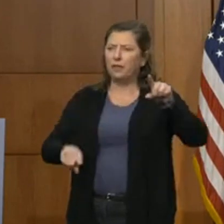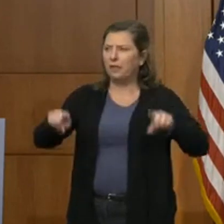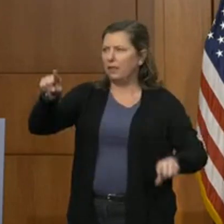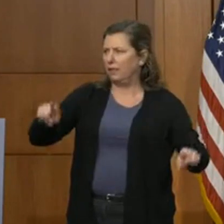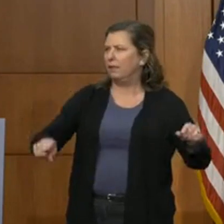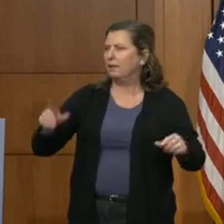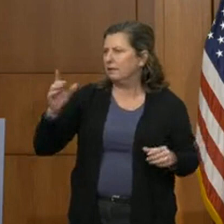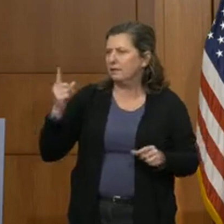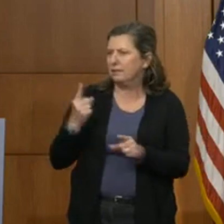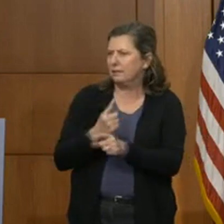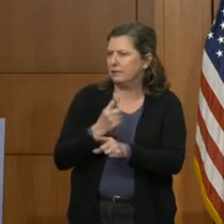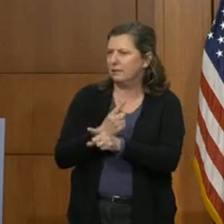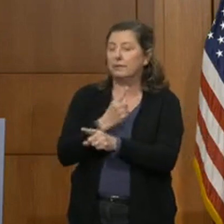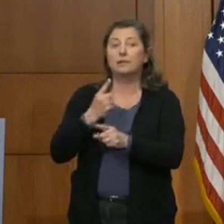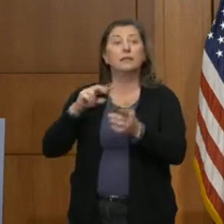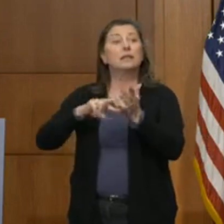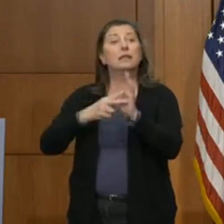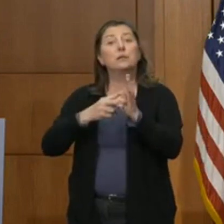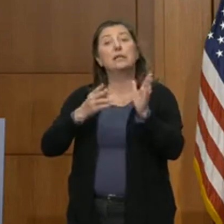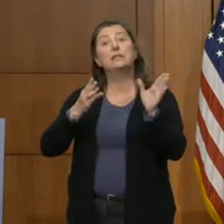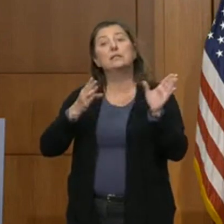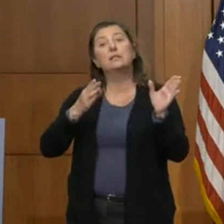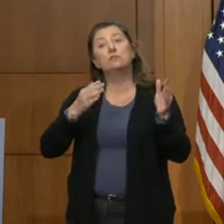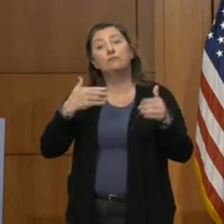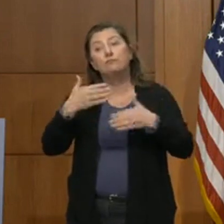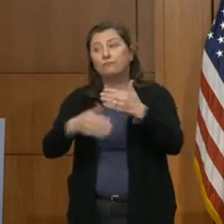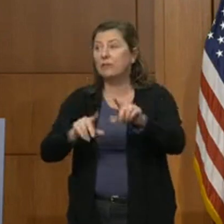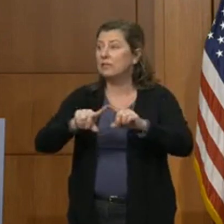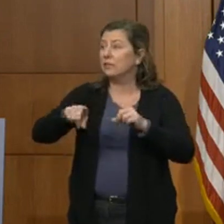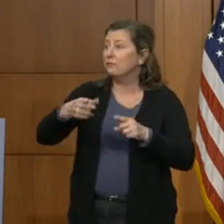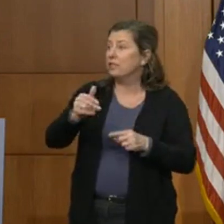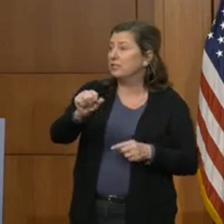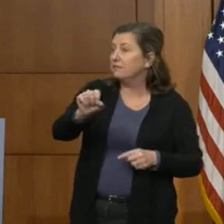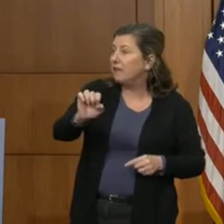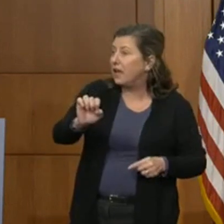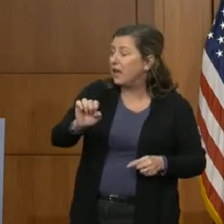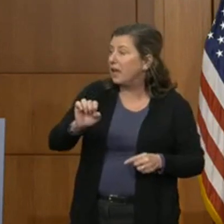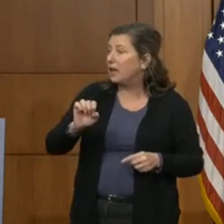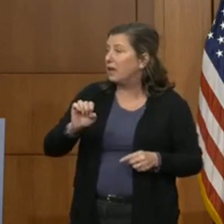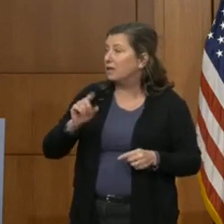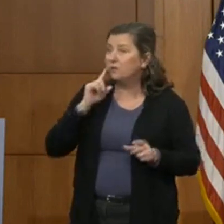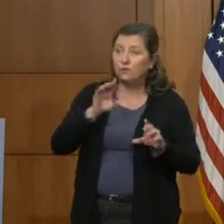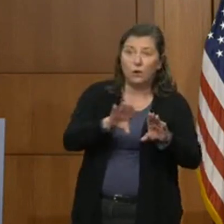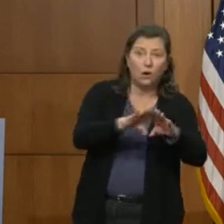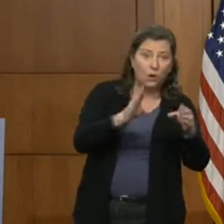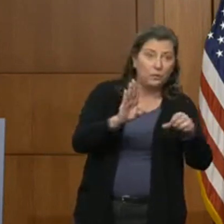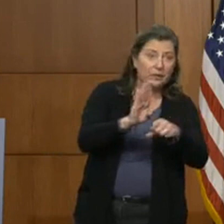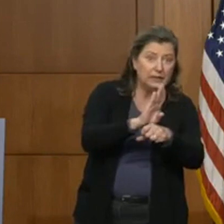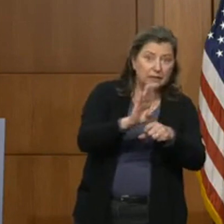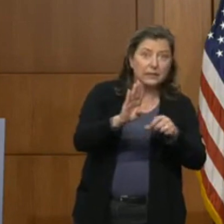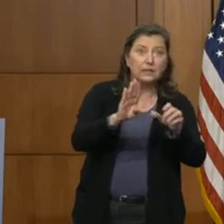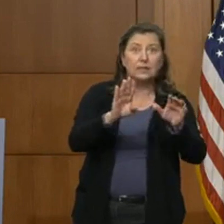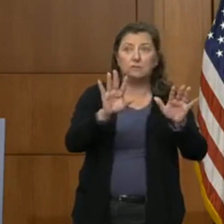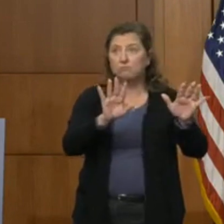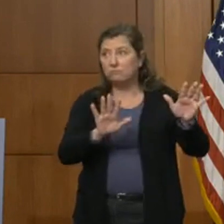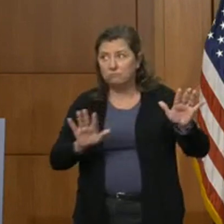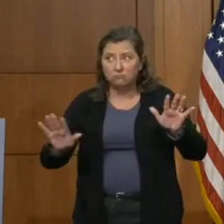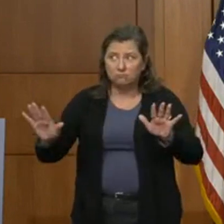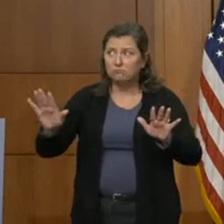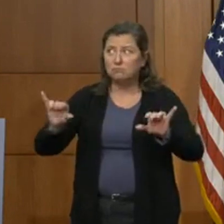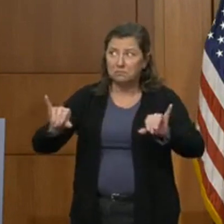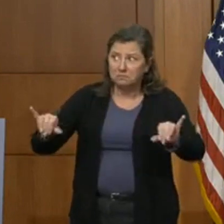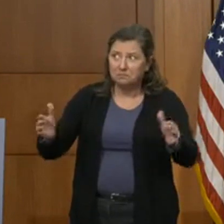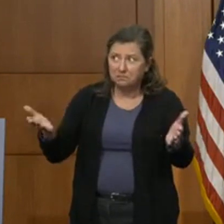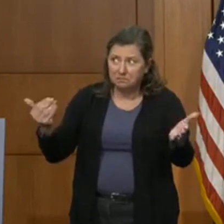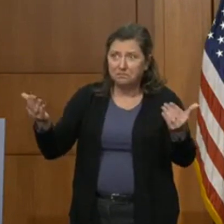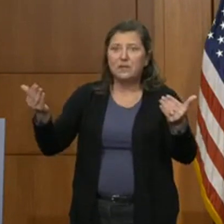will mean is that as we move into different phases of our reopening of Virginia, we